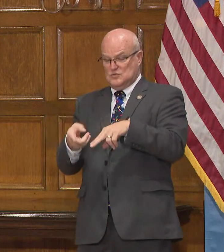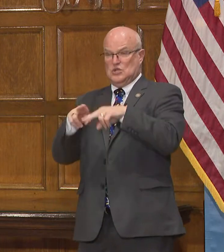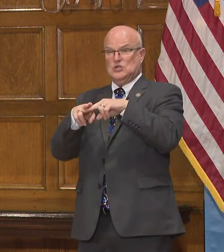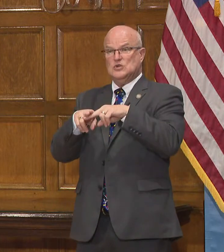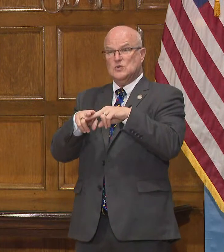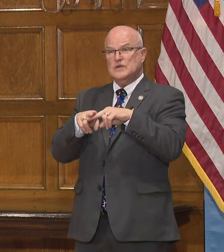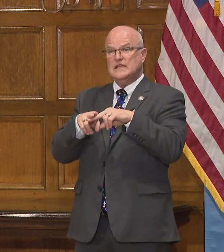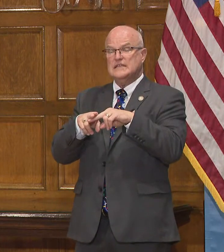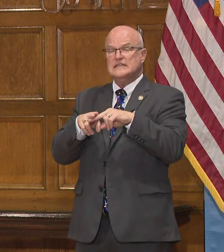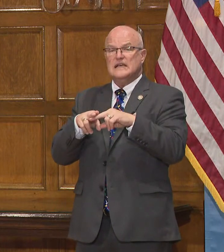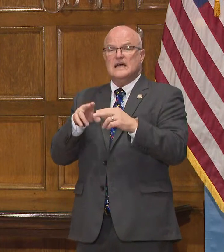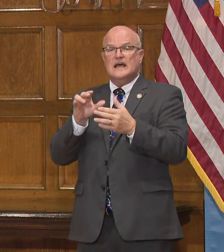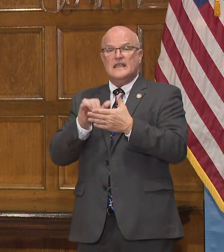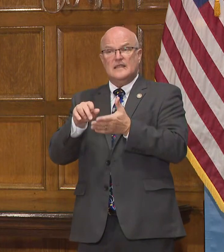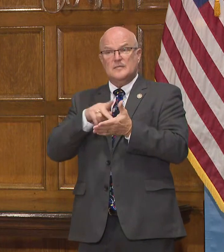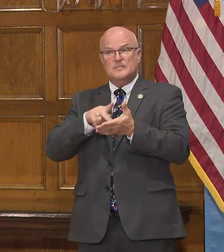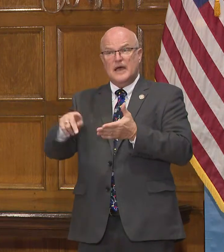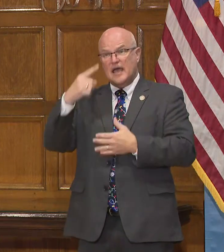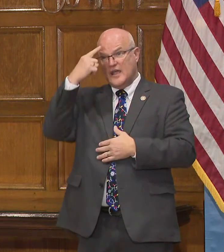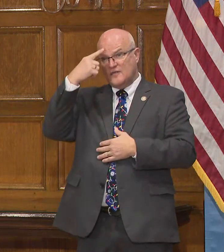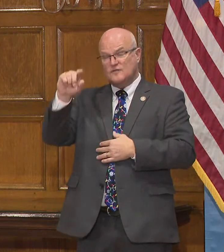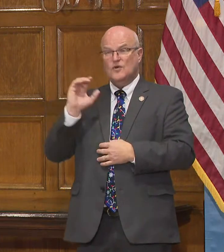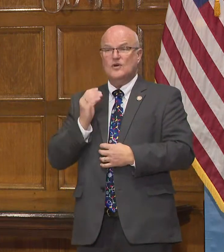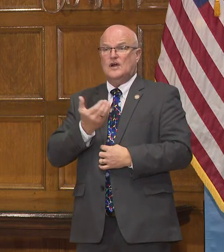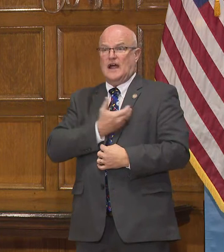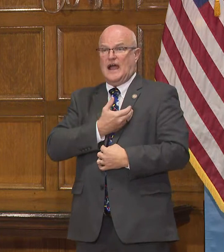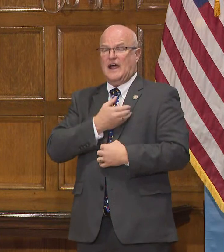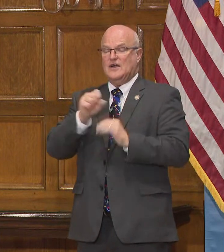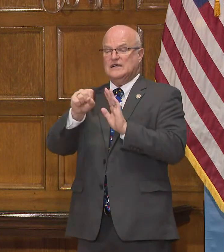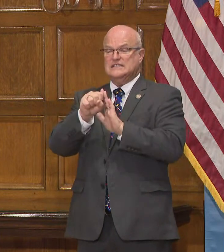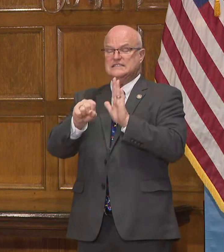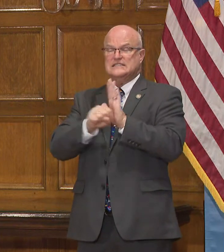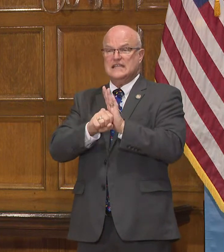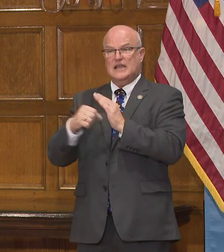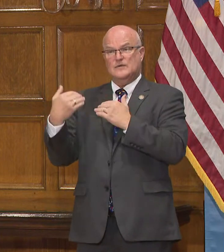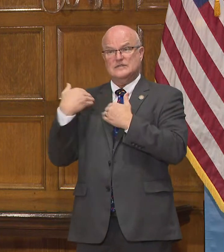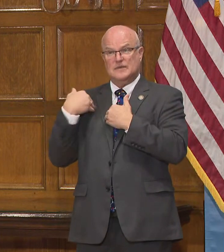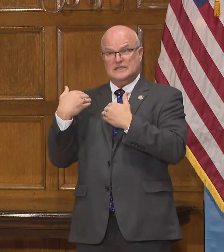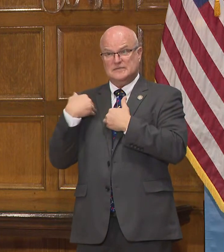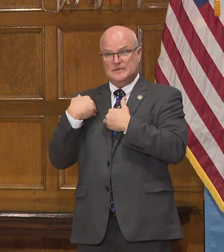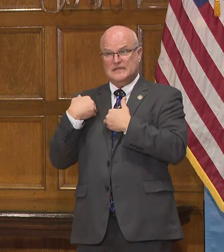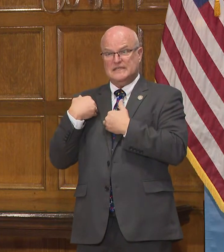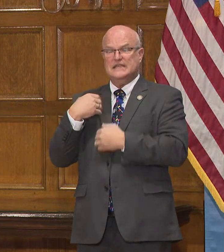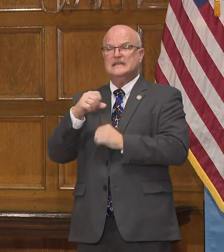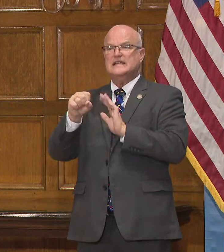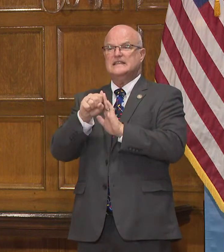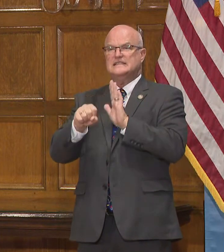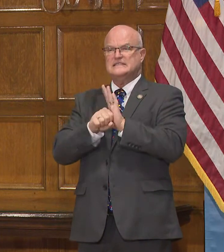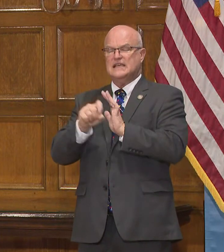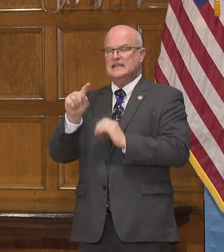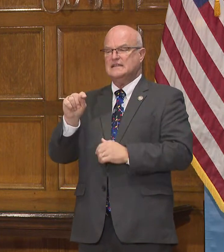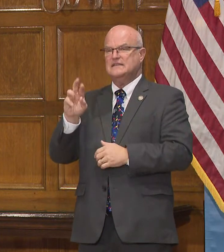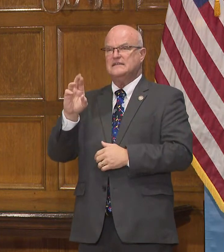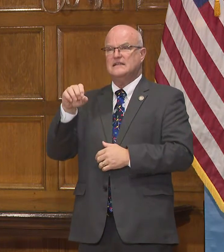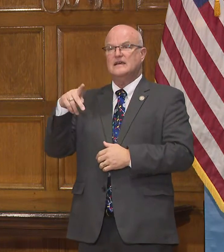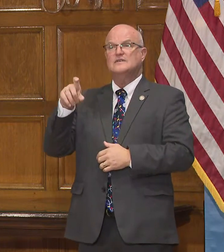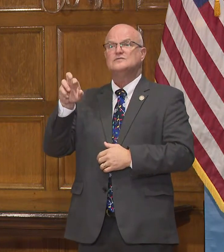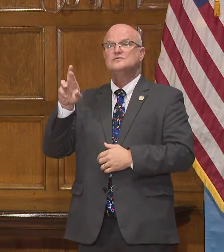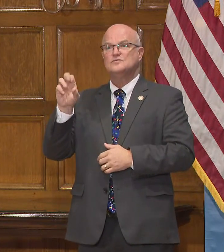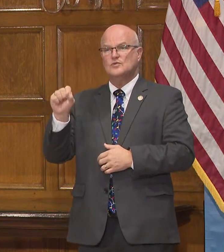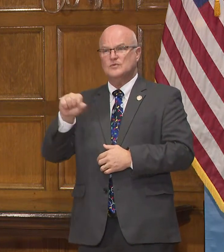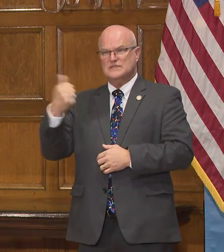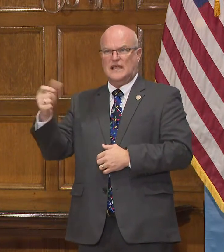increase the pay of our state responsibility, which is our state troopers and other state law